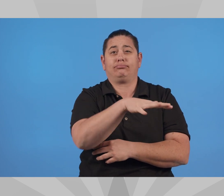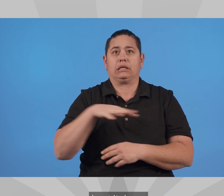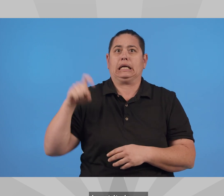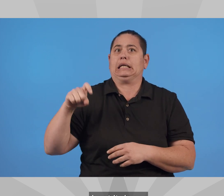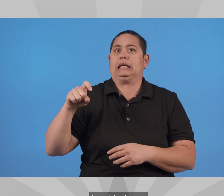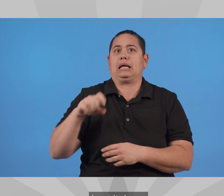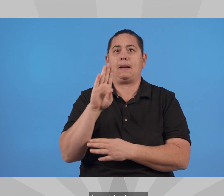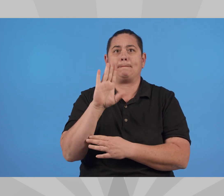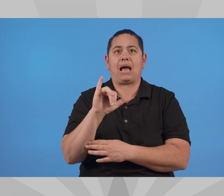got it done.